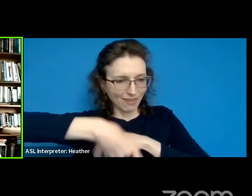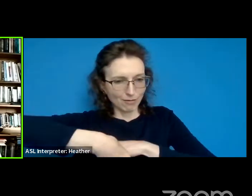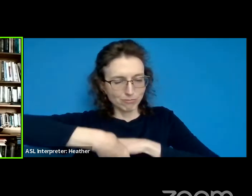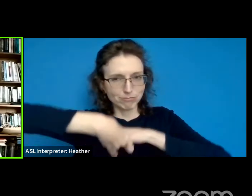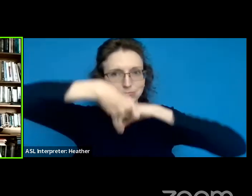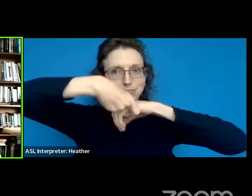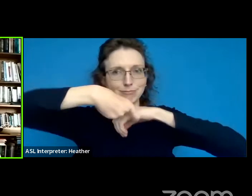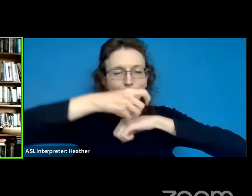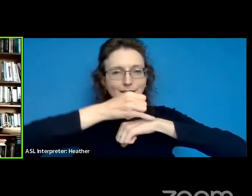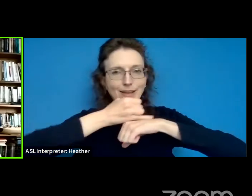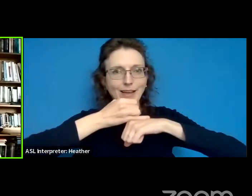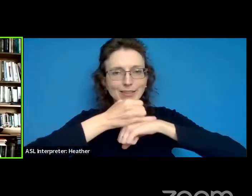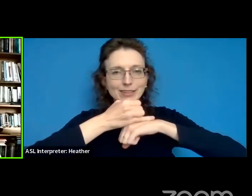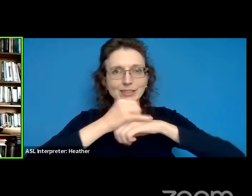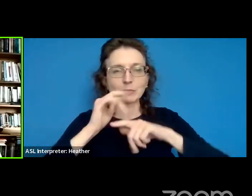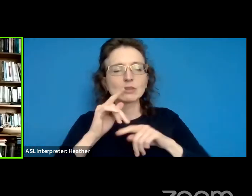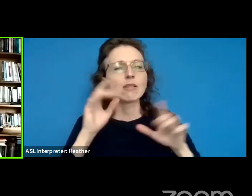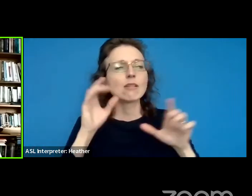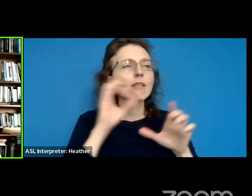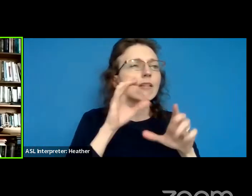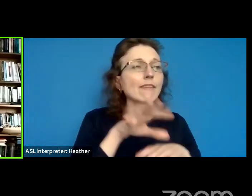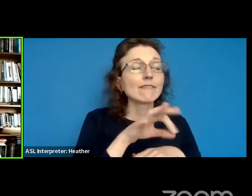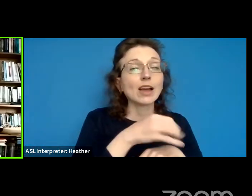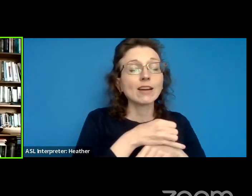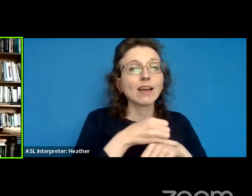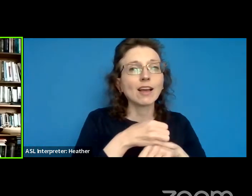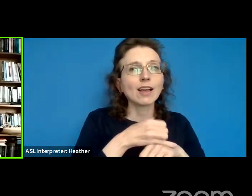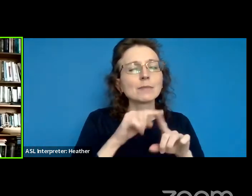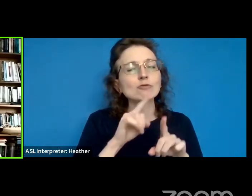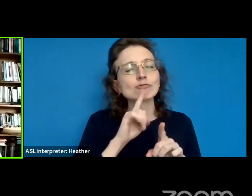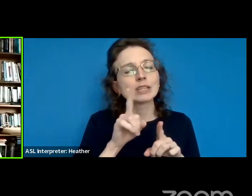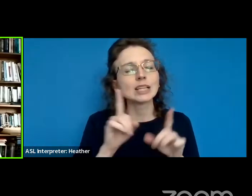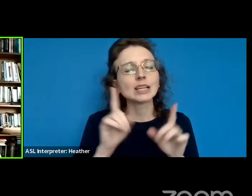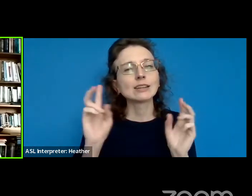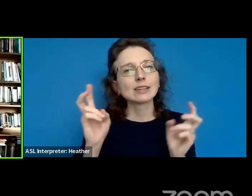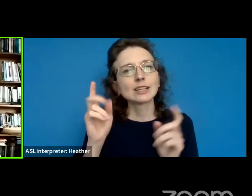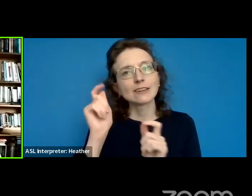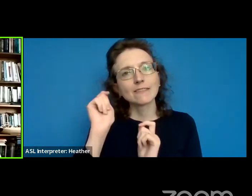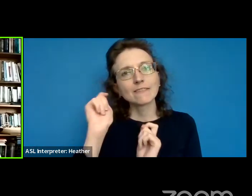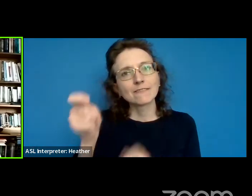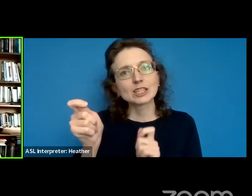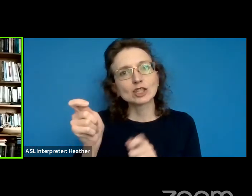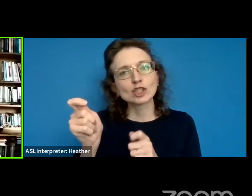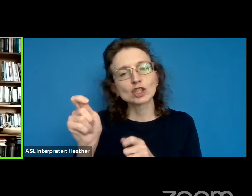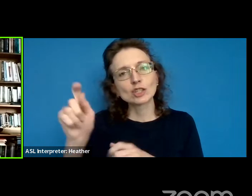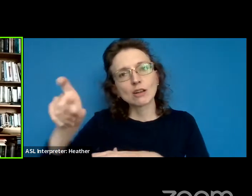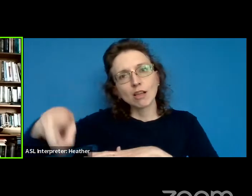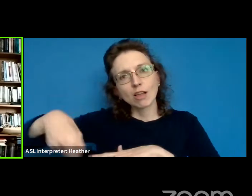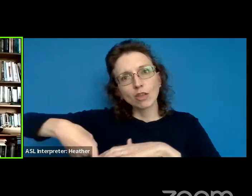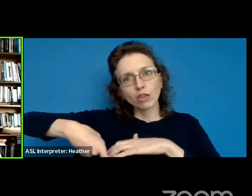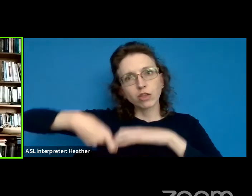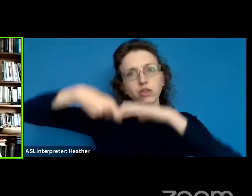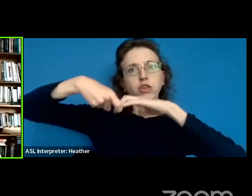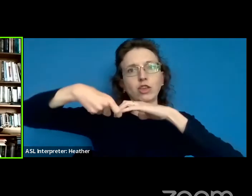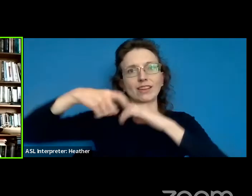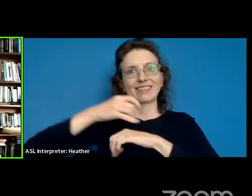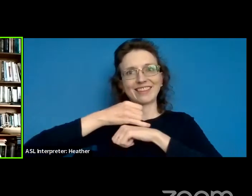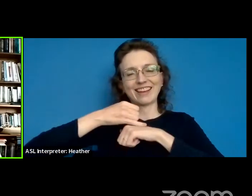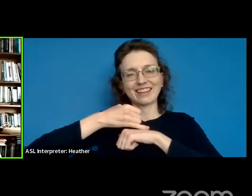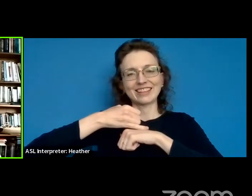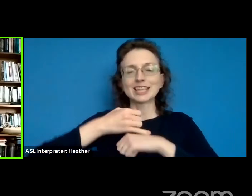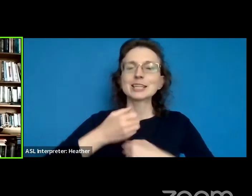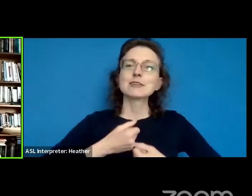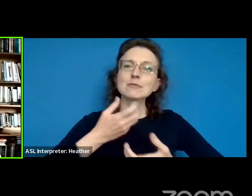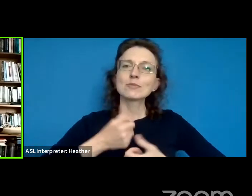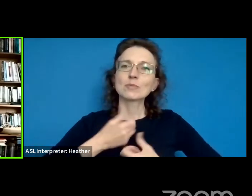out and discovered new islands, but would say went out and fished and basically fished up the island. So this is the poetic